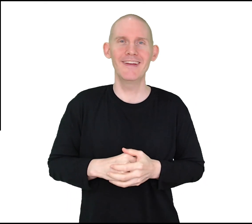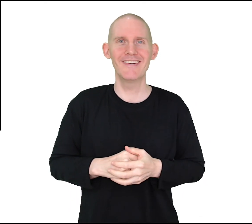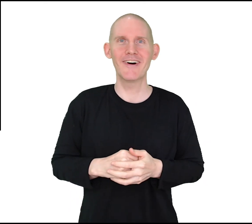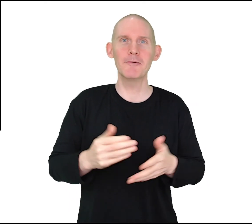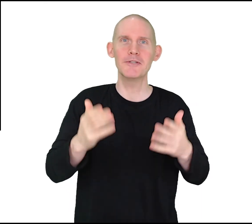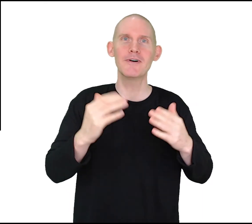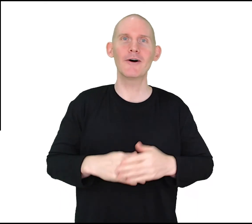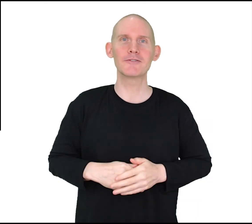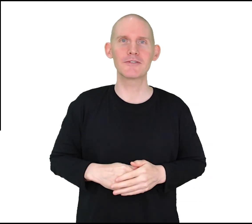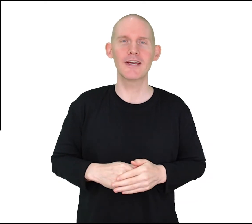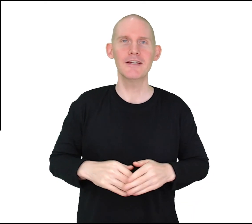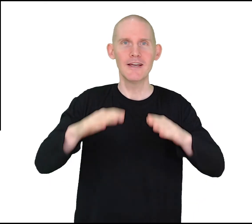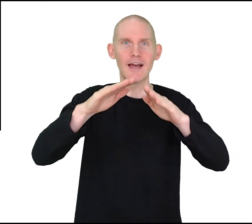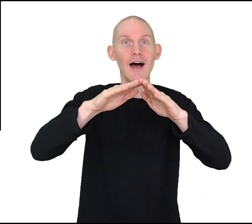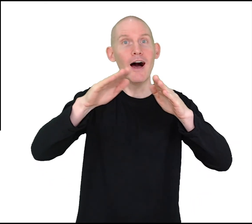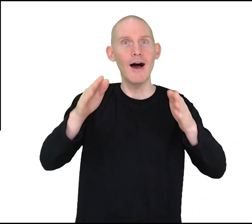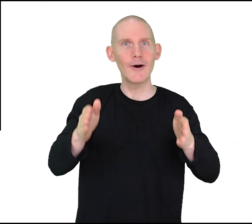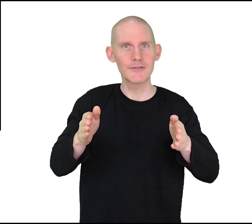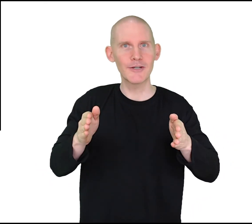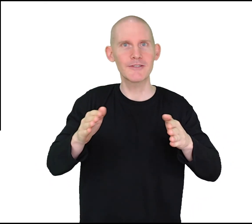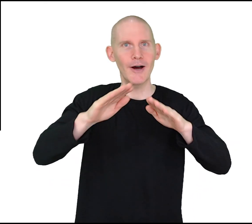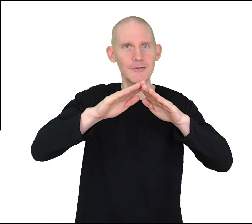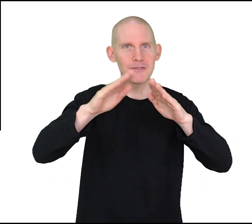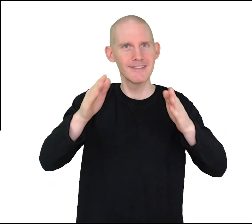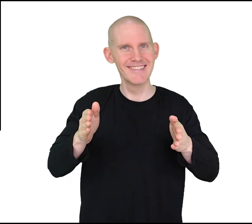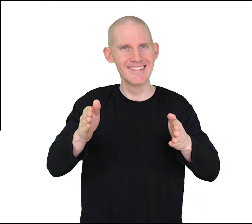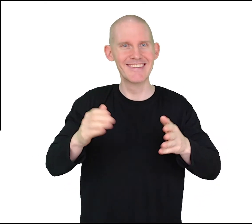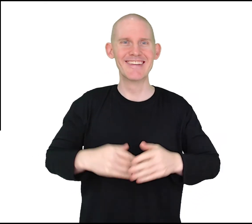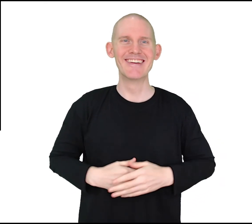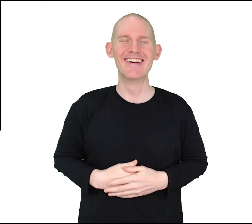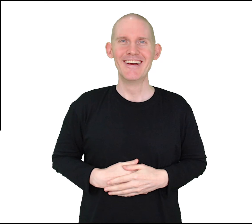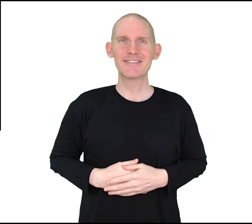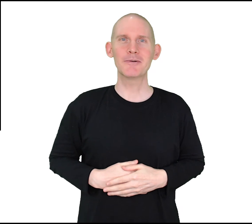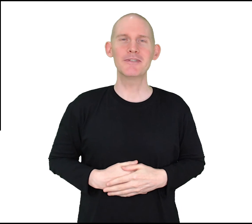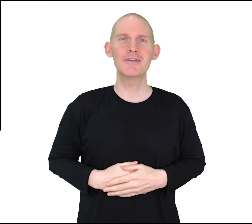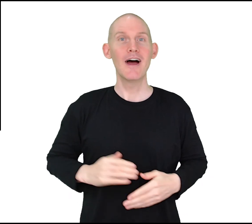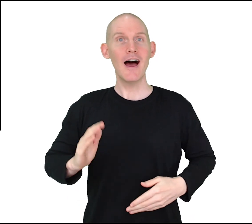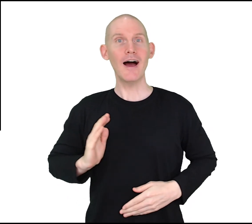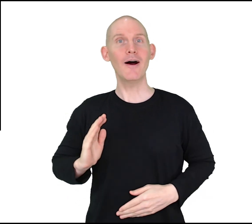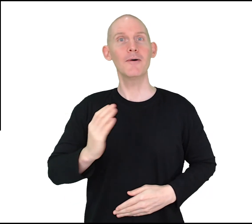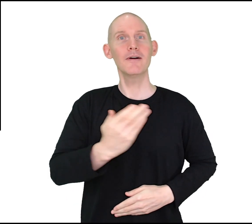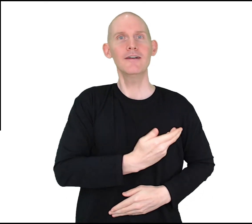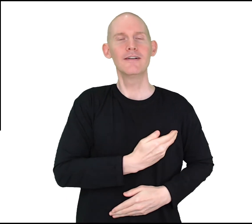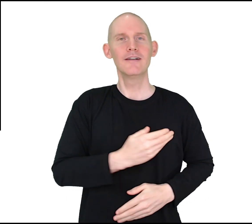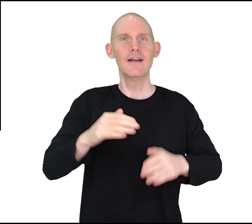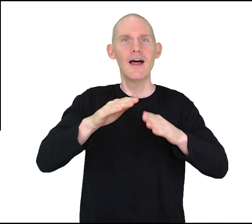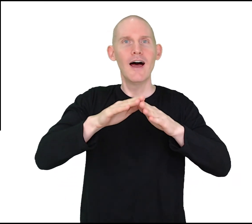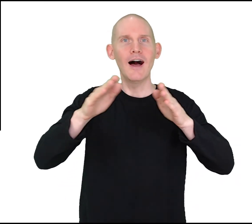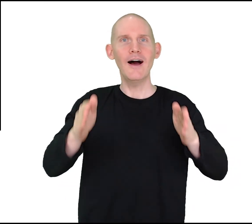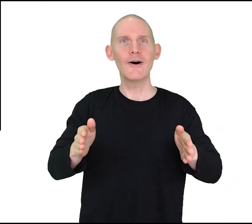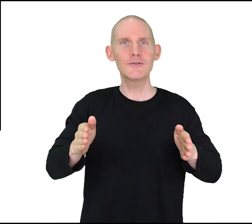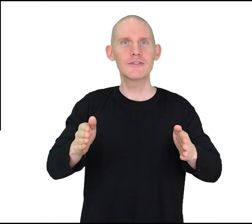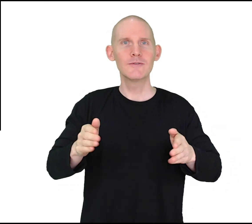why don't we do house, okay? House, there's house. So we'll do our house.